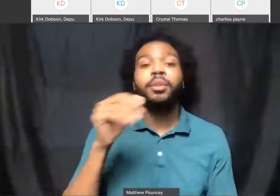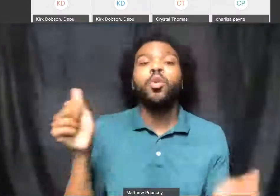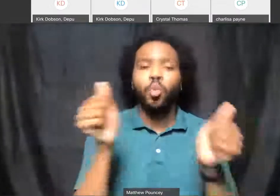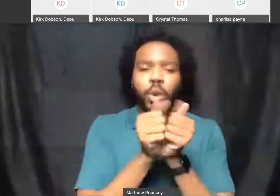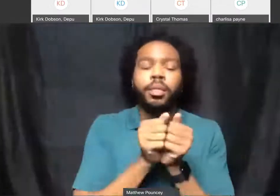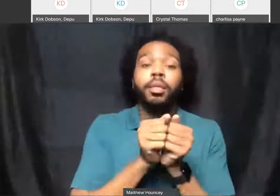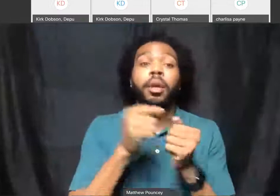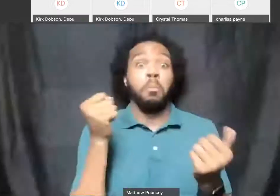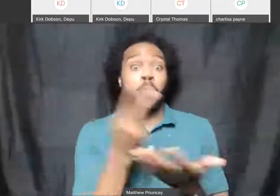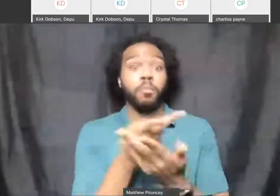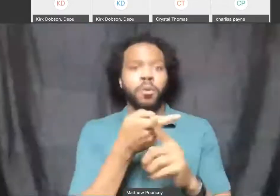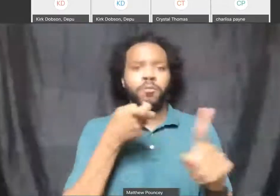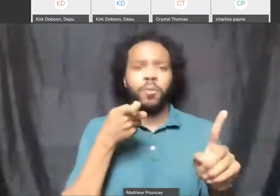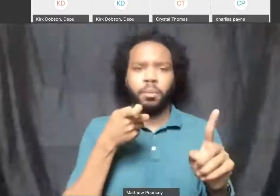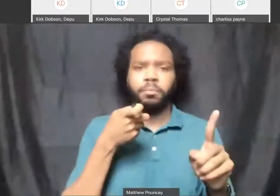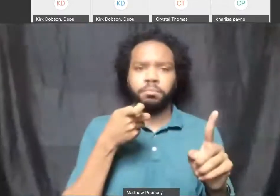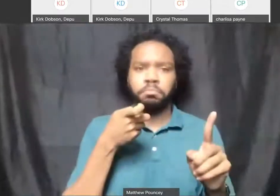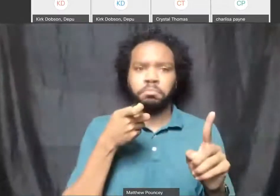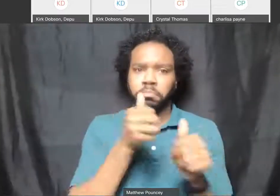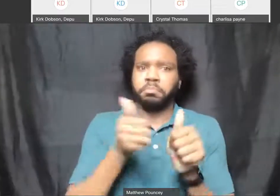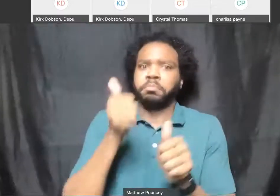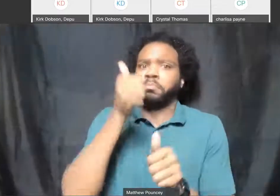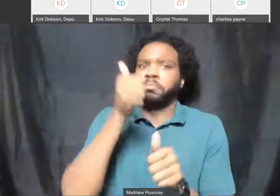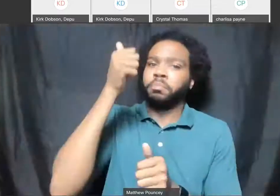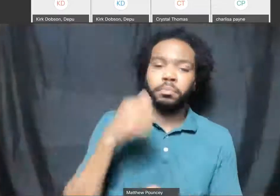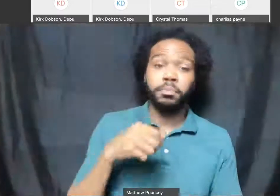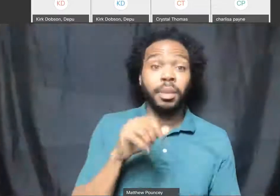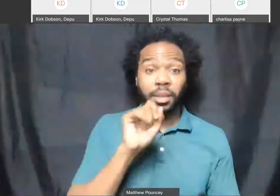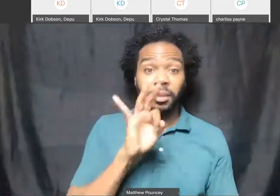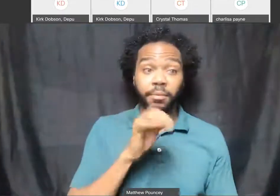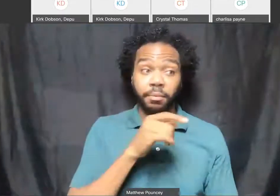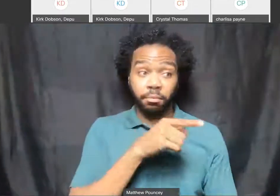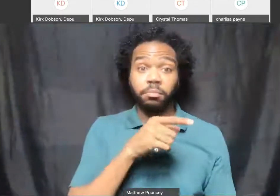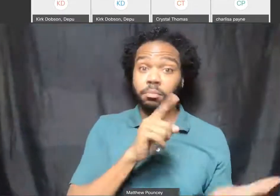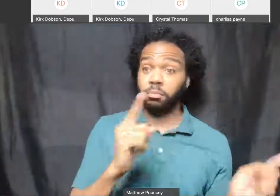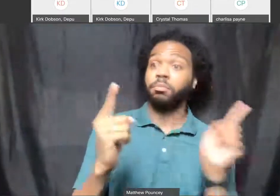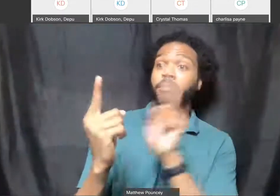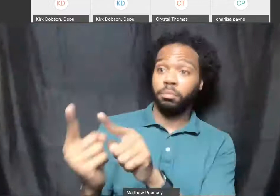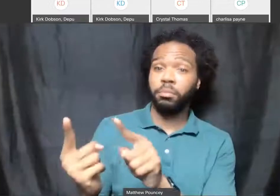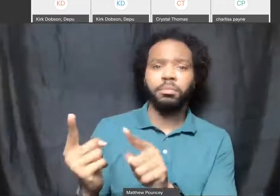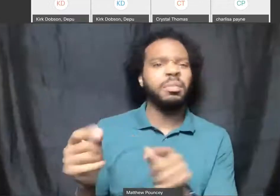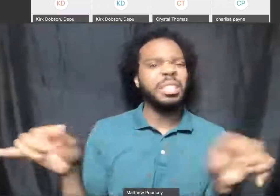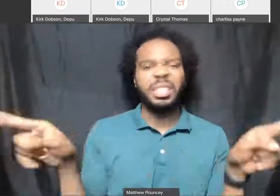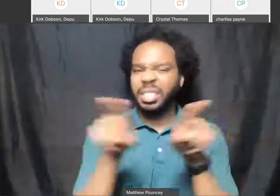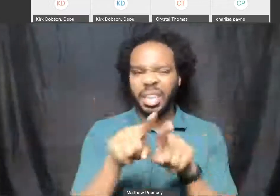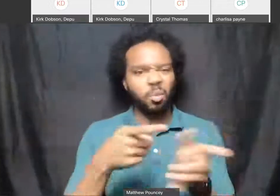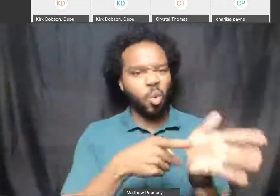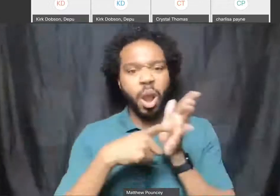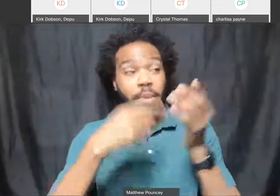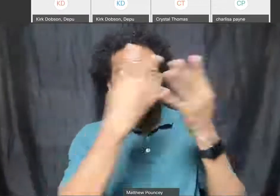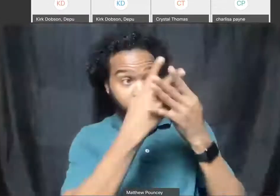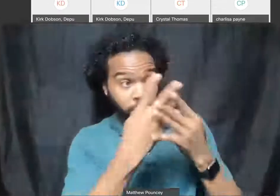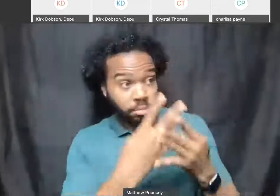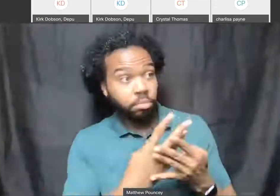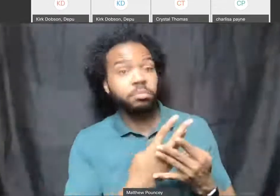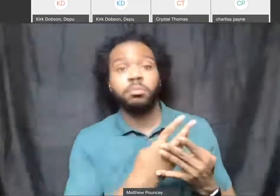of the respective deputy director. And if they do, they would be subject to the same screening as anyone else who visited